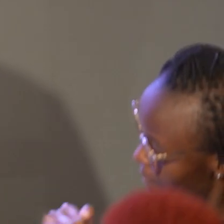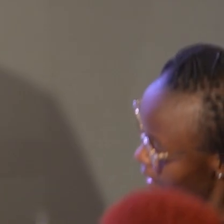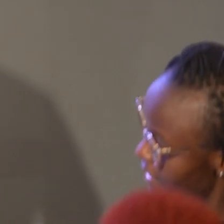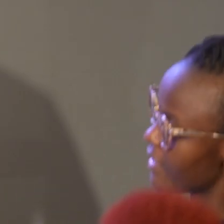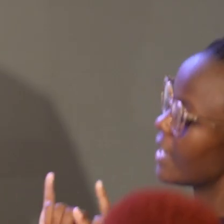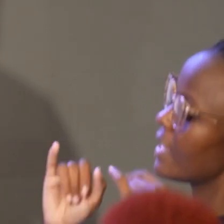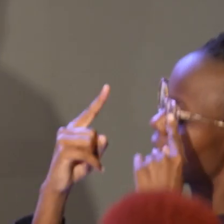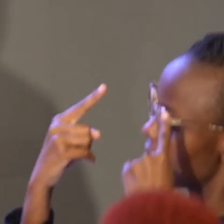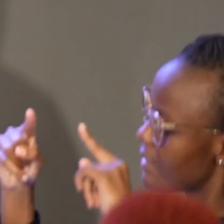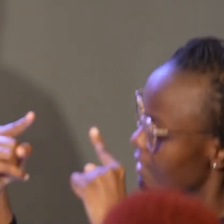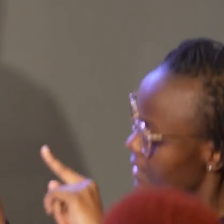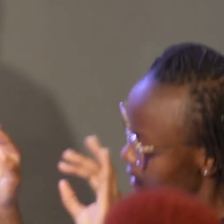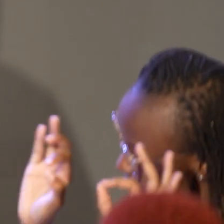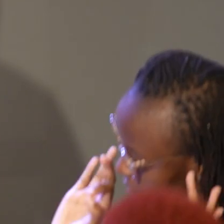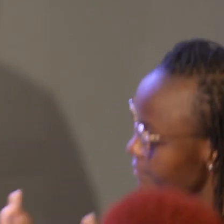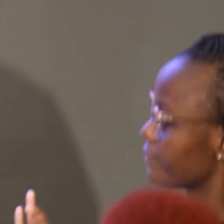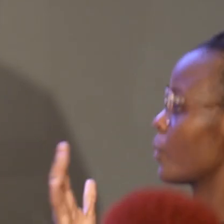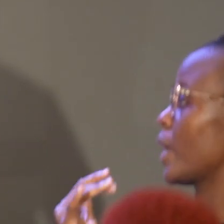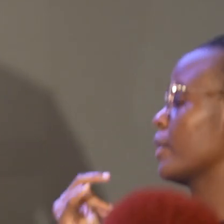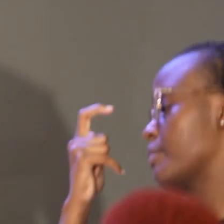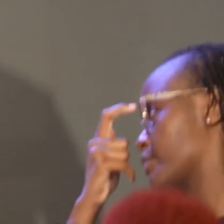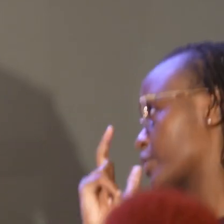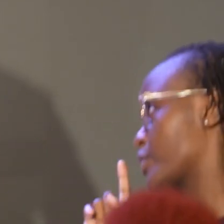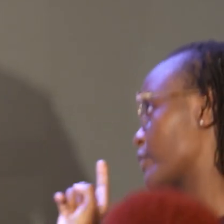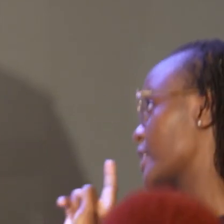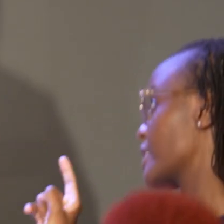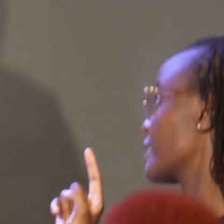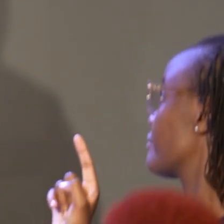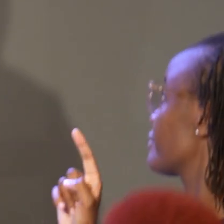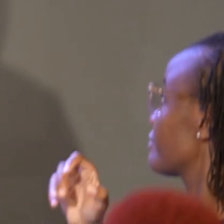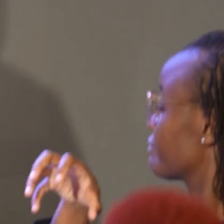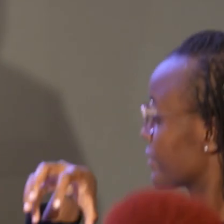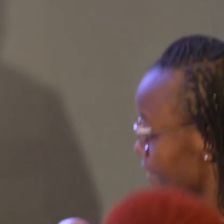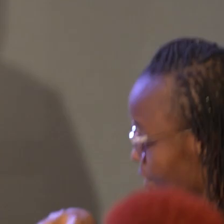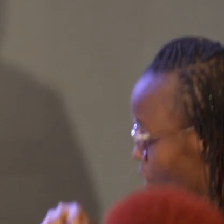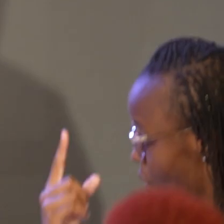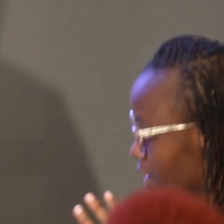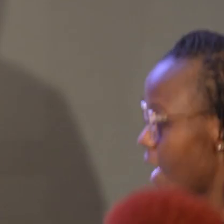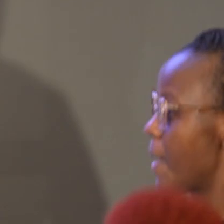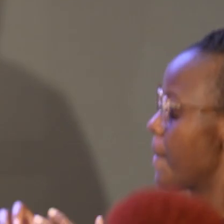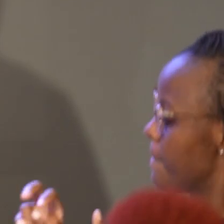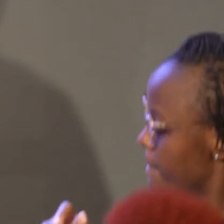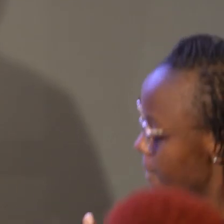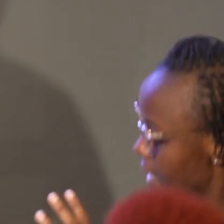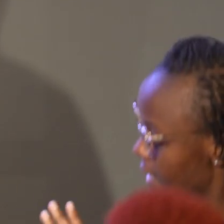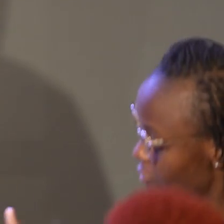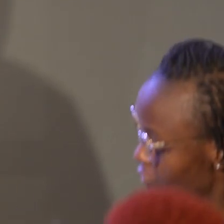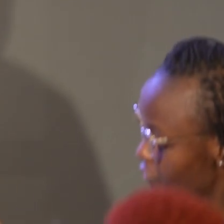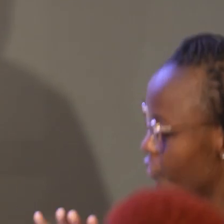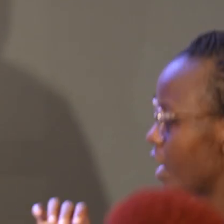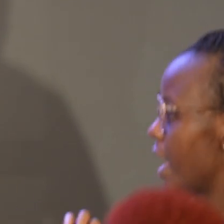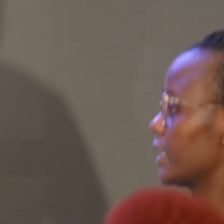been very, very successful is because of this component of meaningful engagement. That we do not